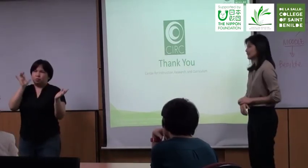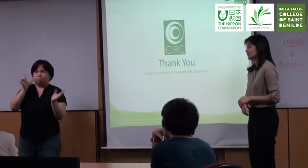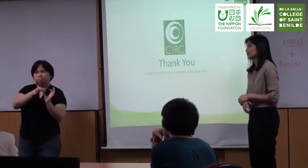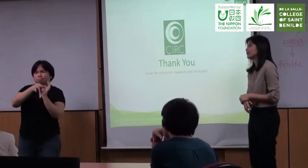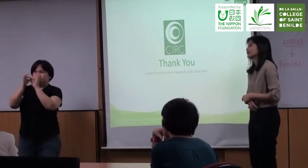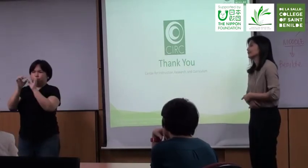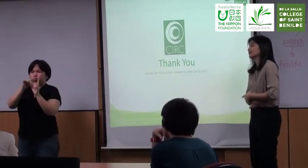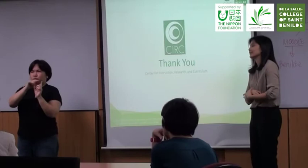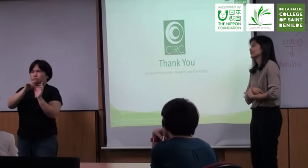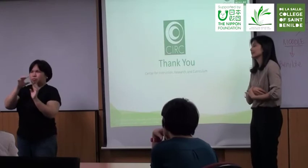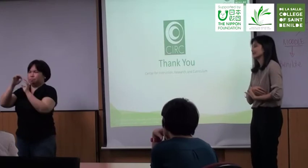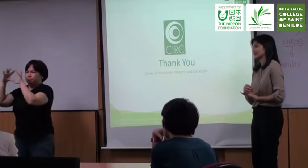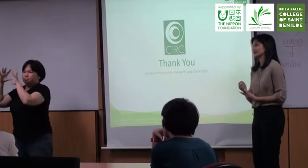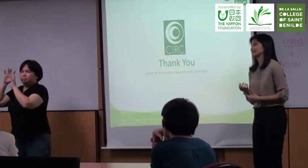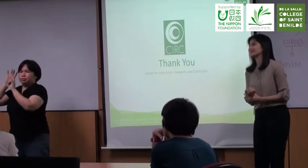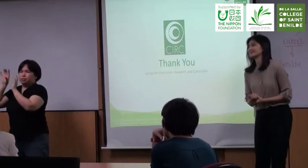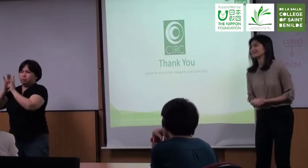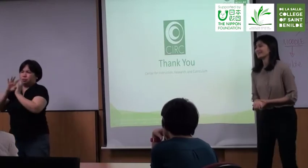connected.